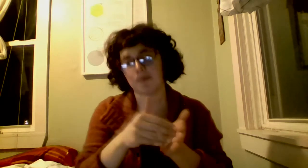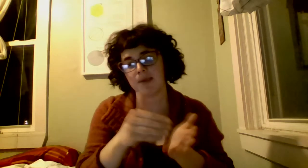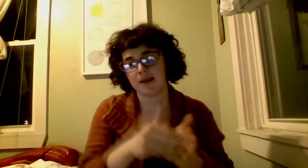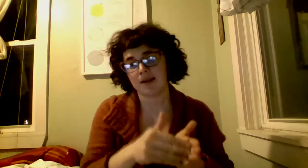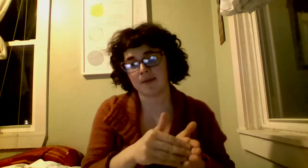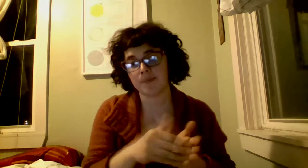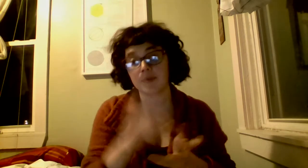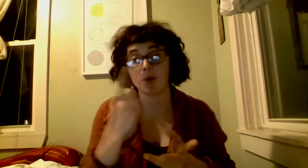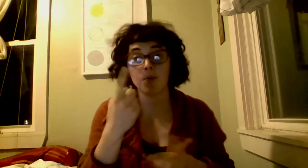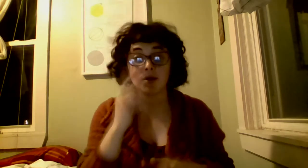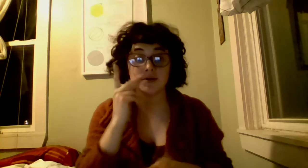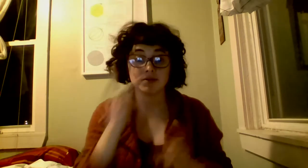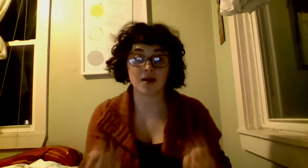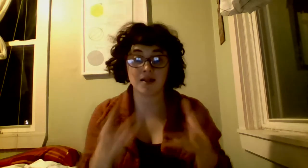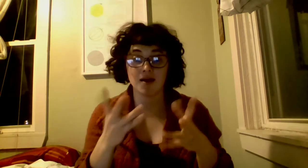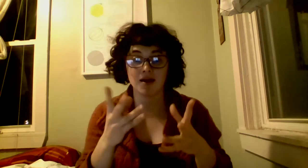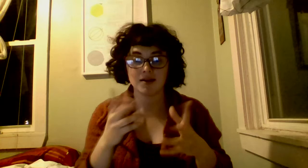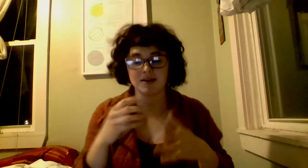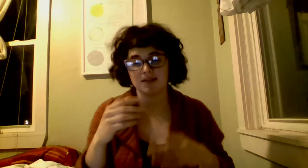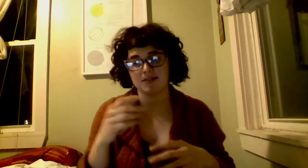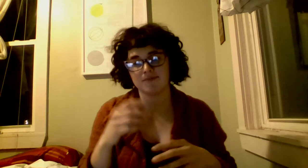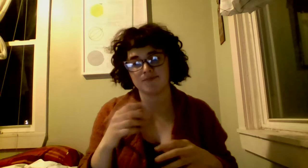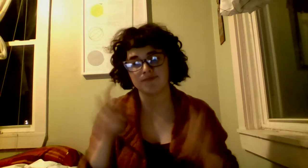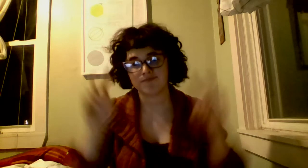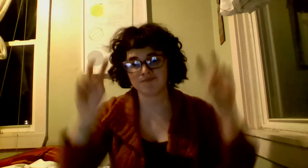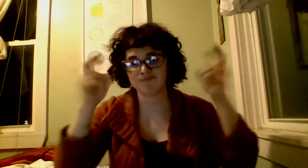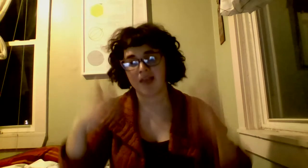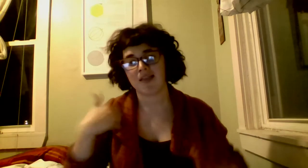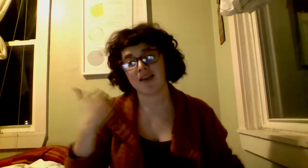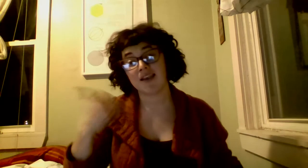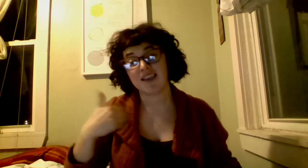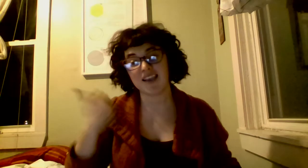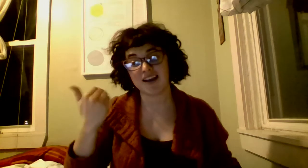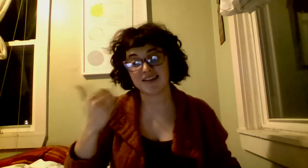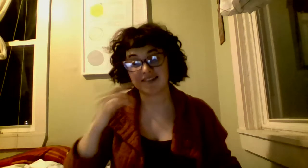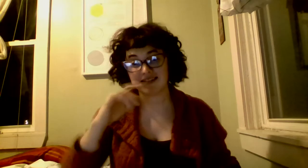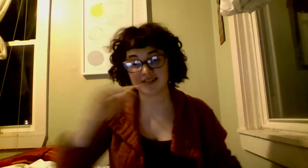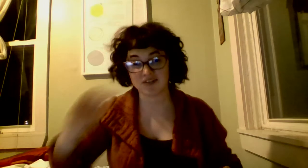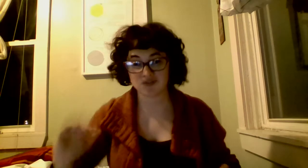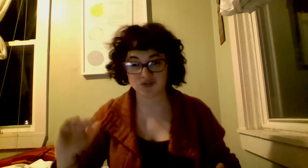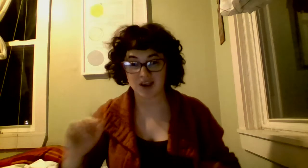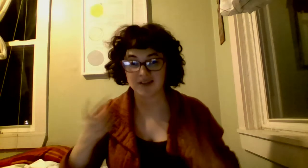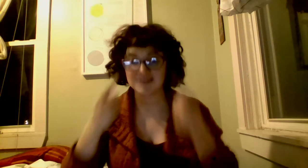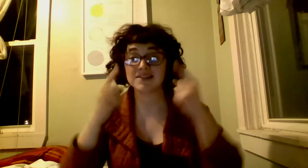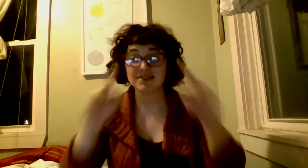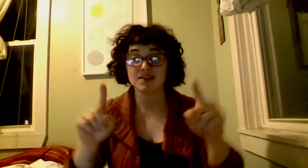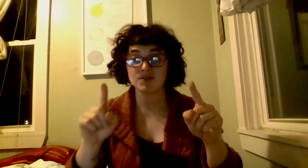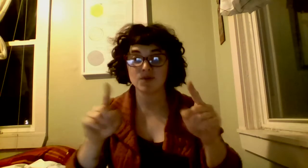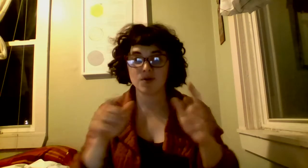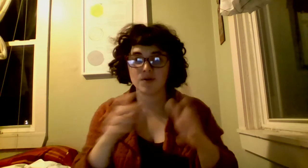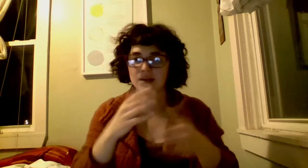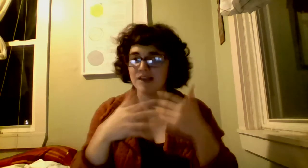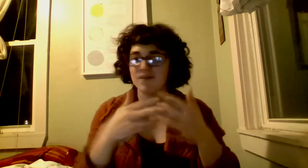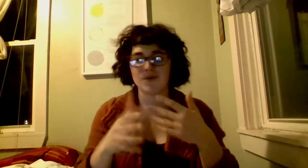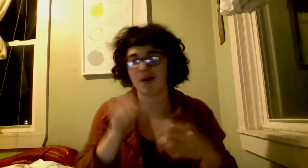lot of in this is the youngest child is triumphs against all odds, right? Everybody else thinks the youngest kid is stupid, is not going to make it.